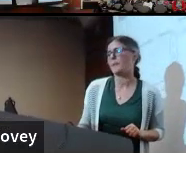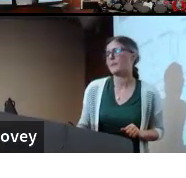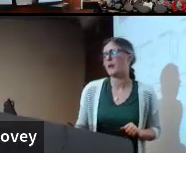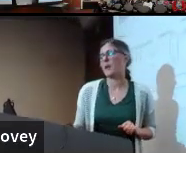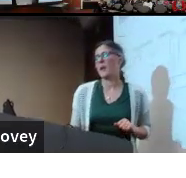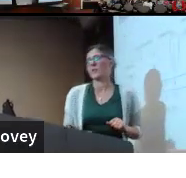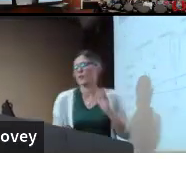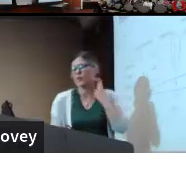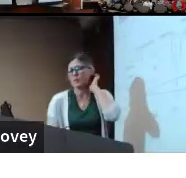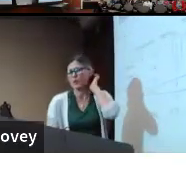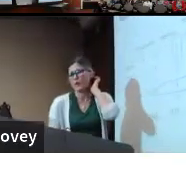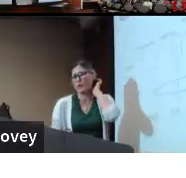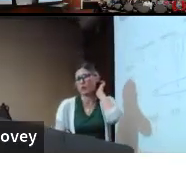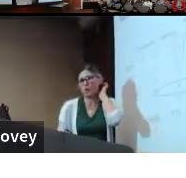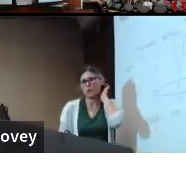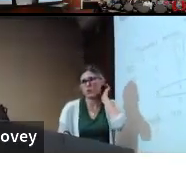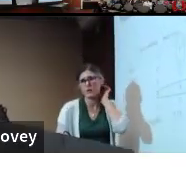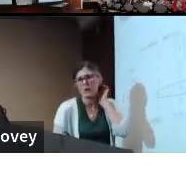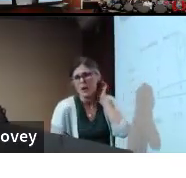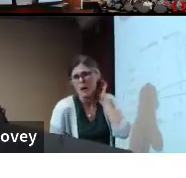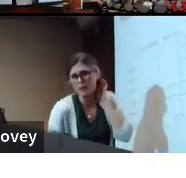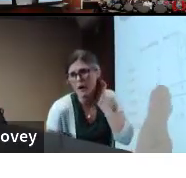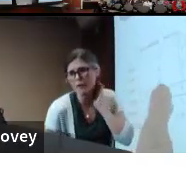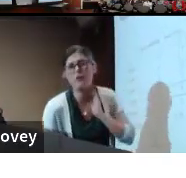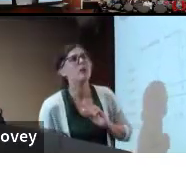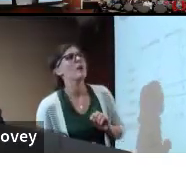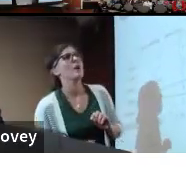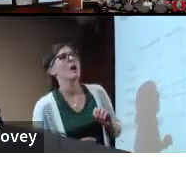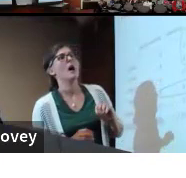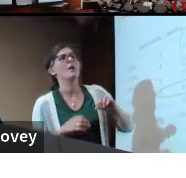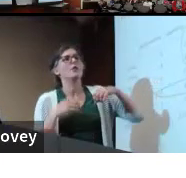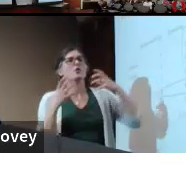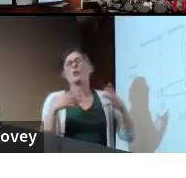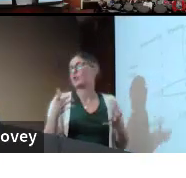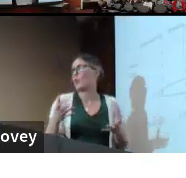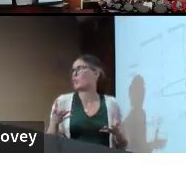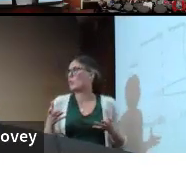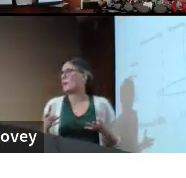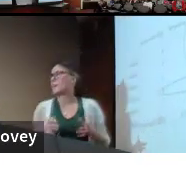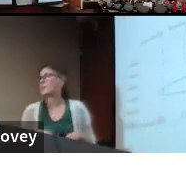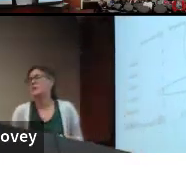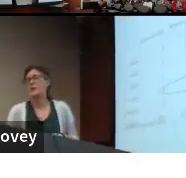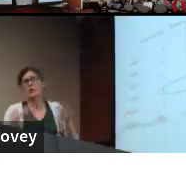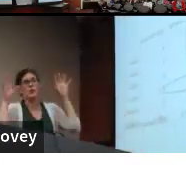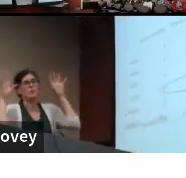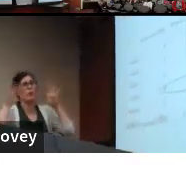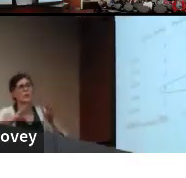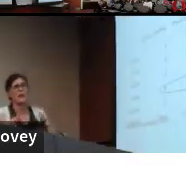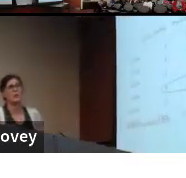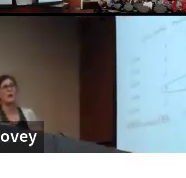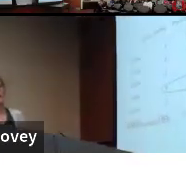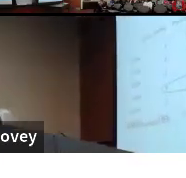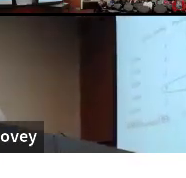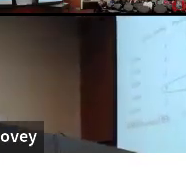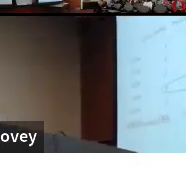All right. So first I'm showing the results of the story structure. And this is essentially just boiled